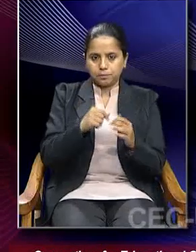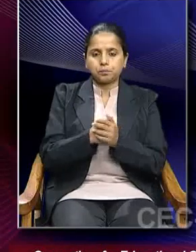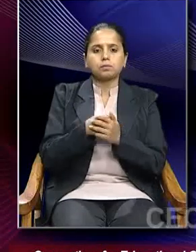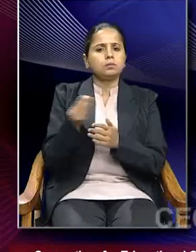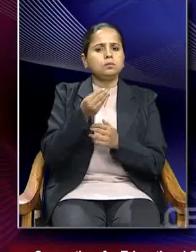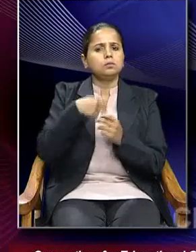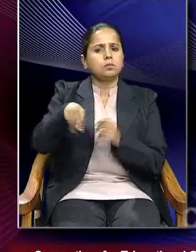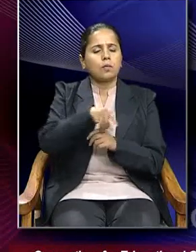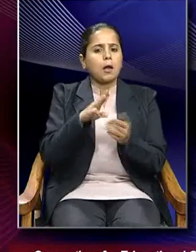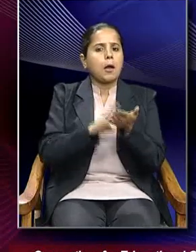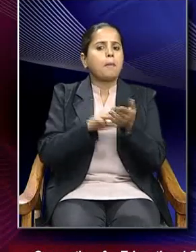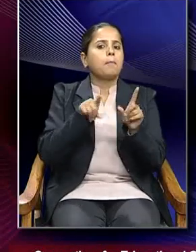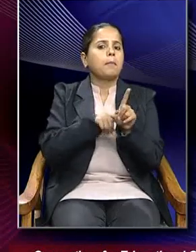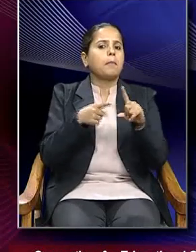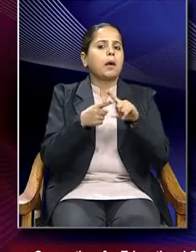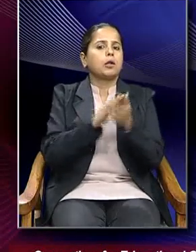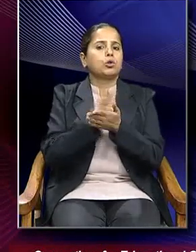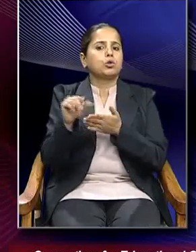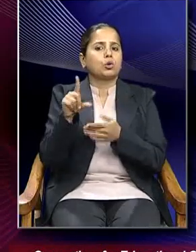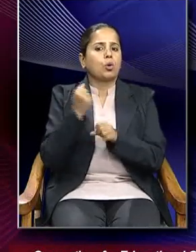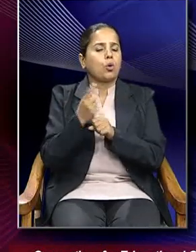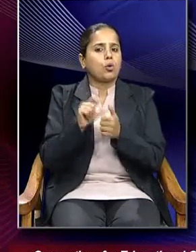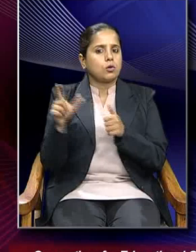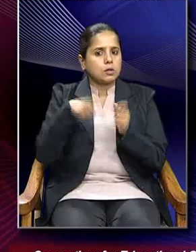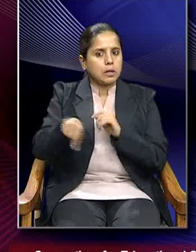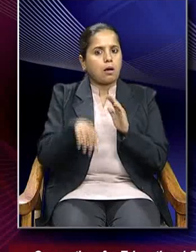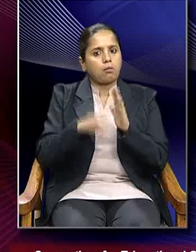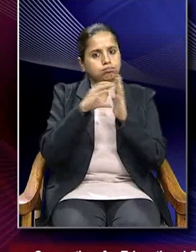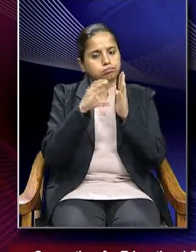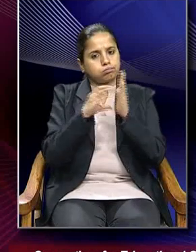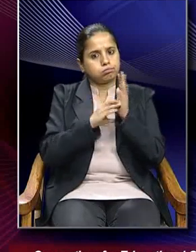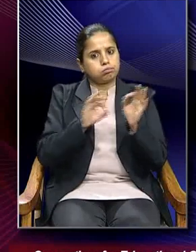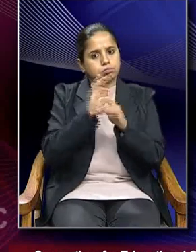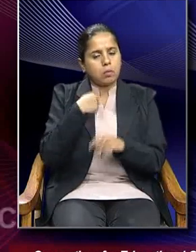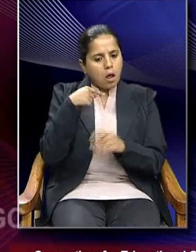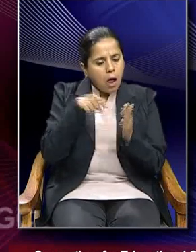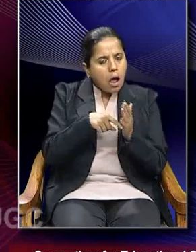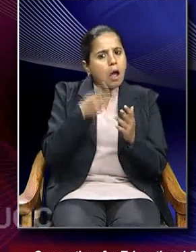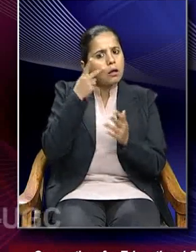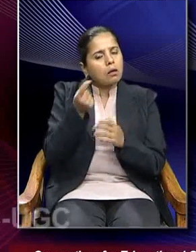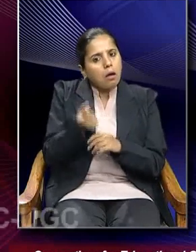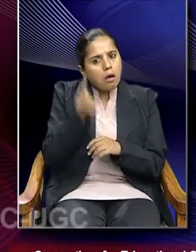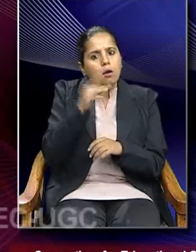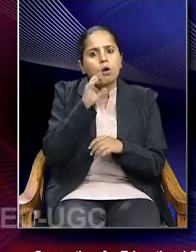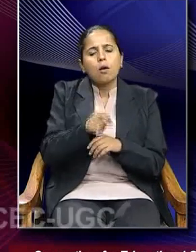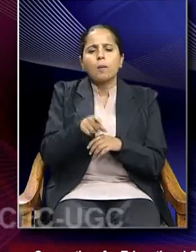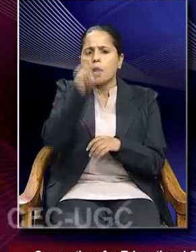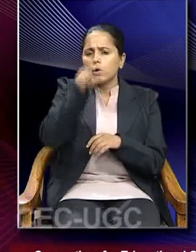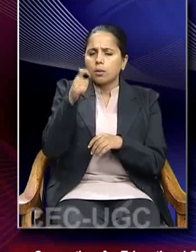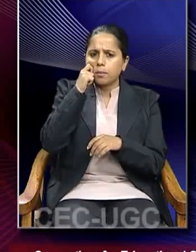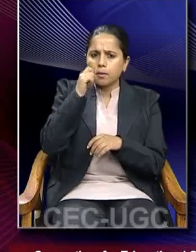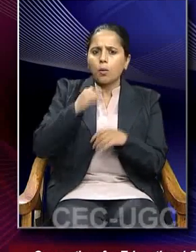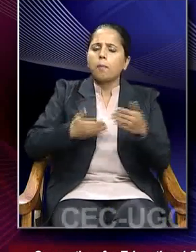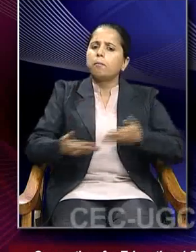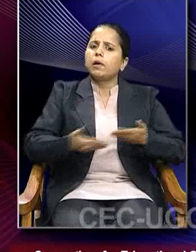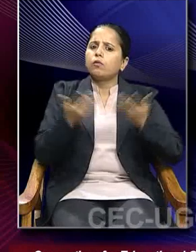certain mythological text, so we rely on these texts to have an understanding of human behavior during